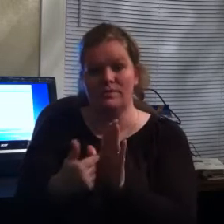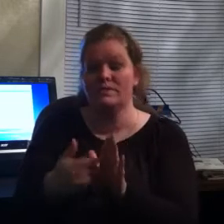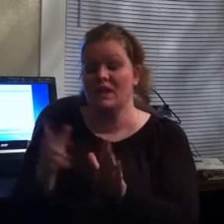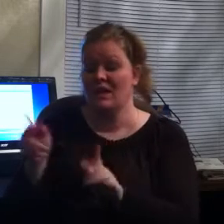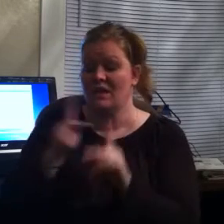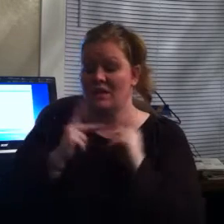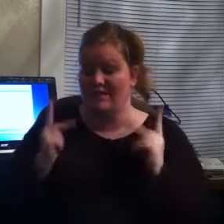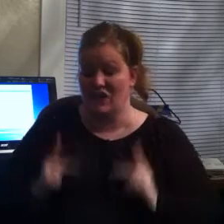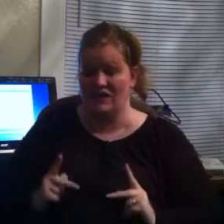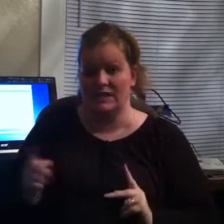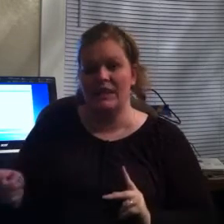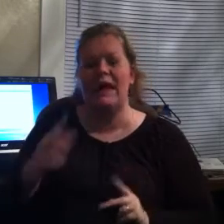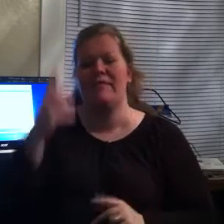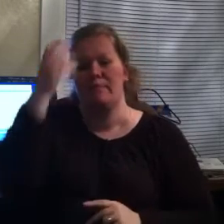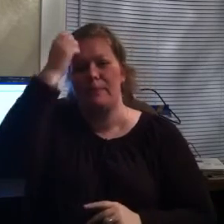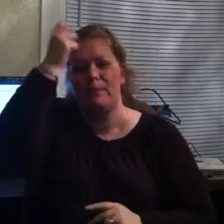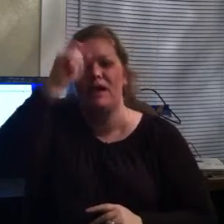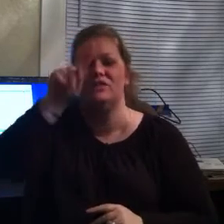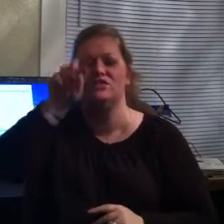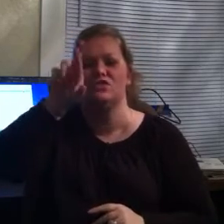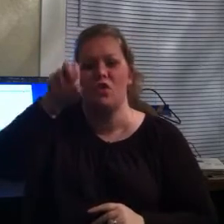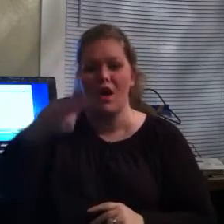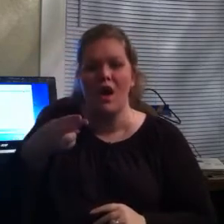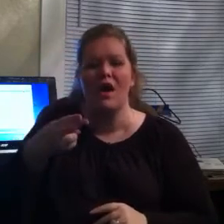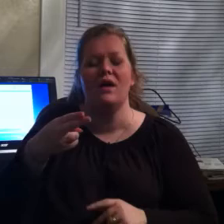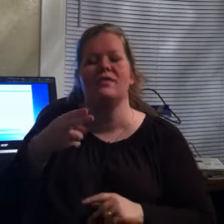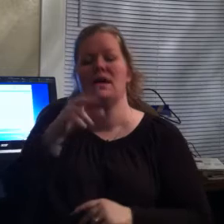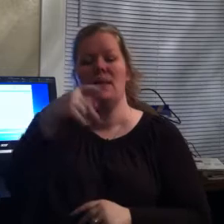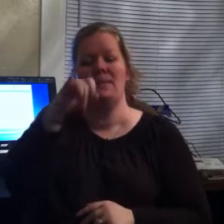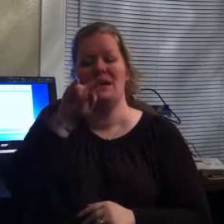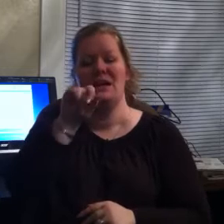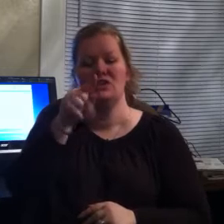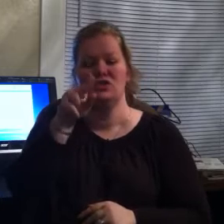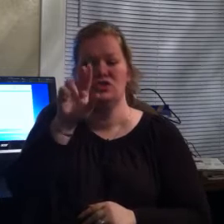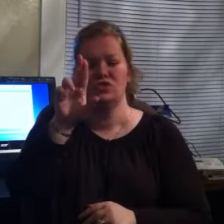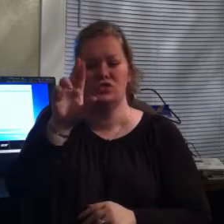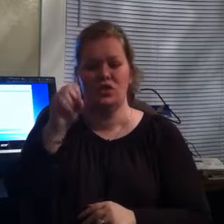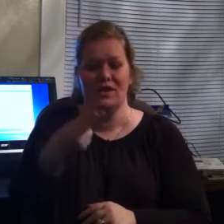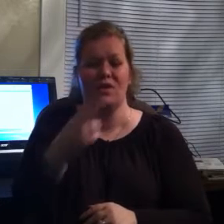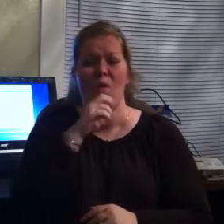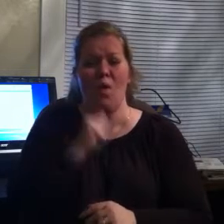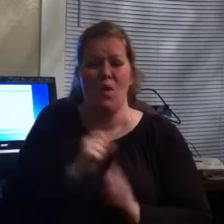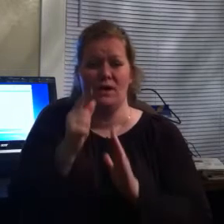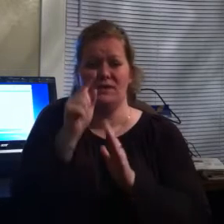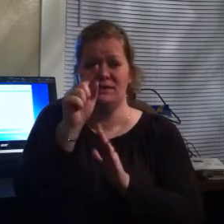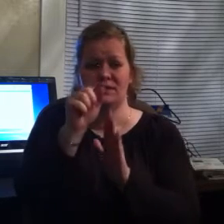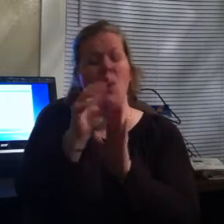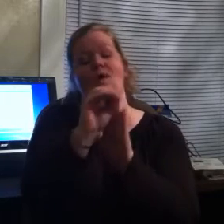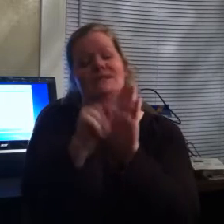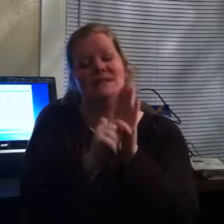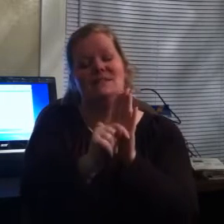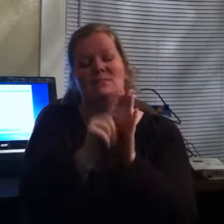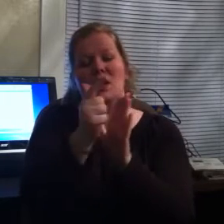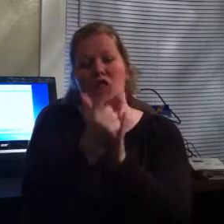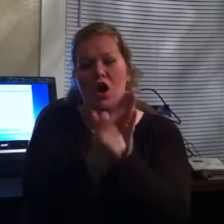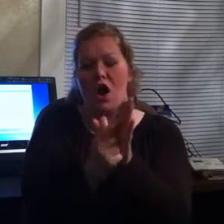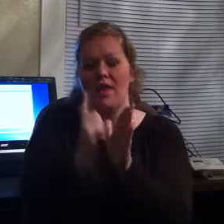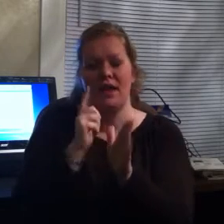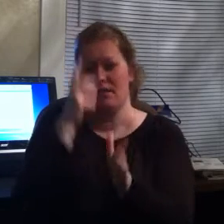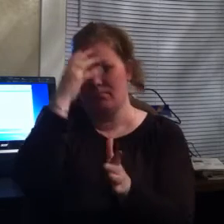they had memorized the Torah. They had memorized the Pentateuch, the Old Testament laws. They knew them by heart. And sometimes the ones who are the worst are the ones